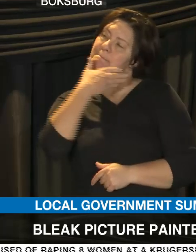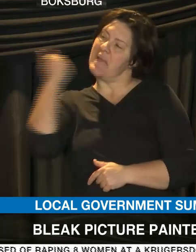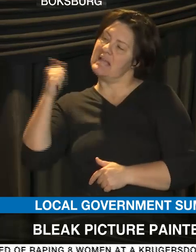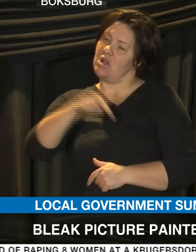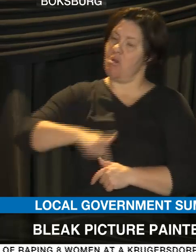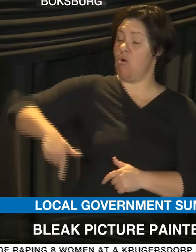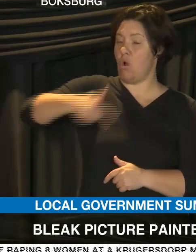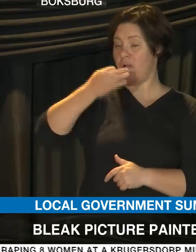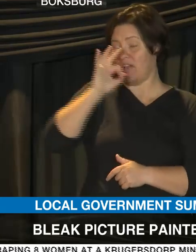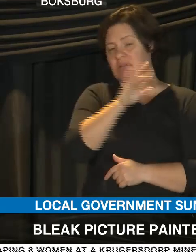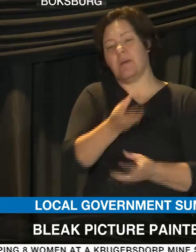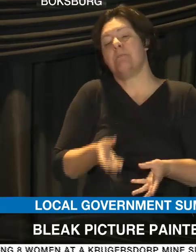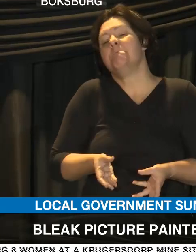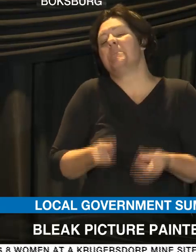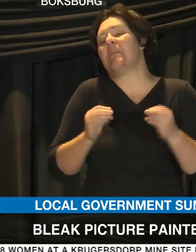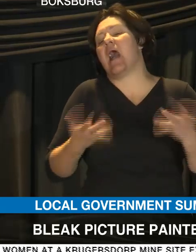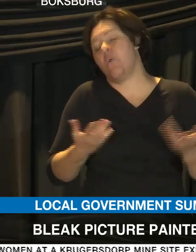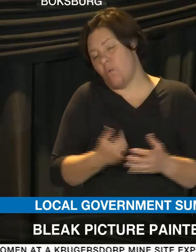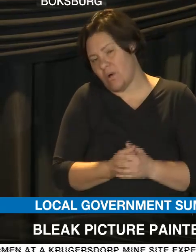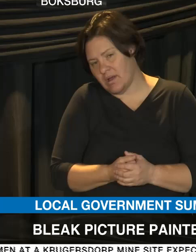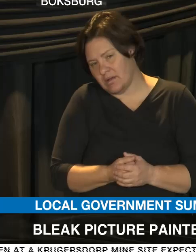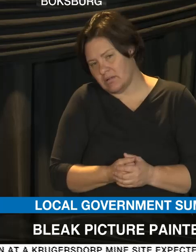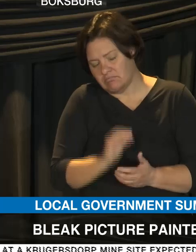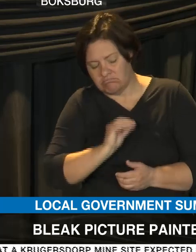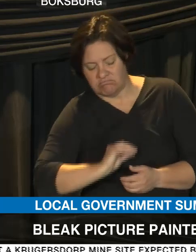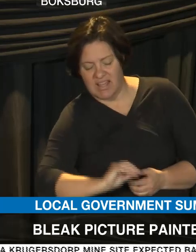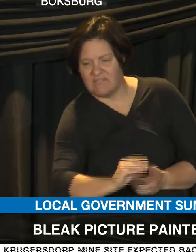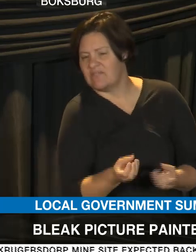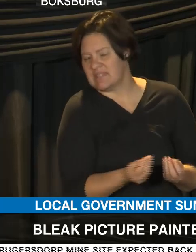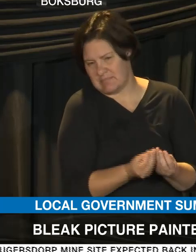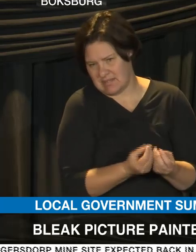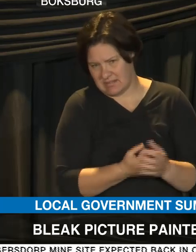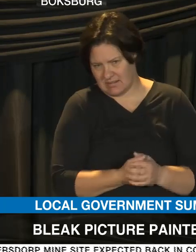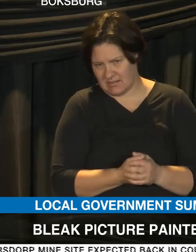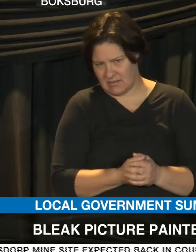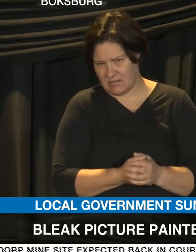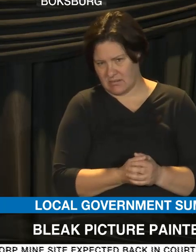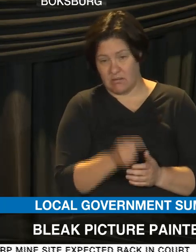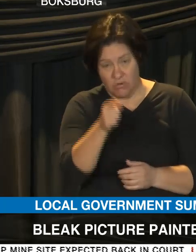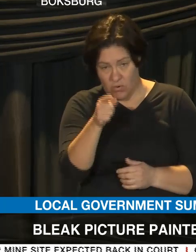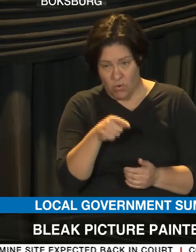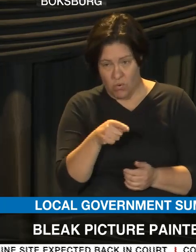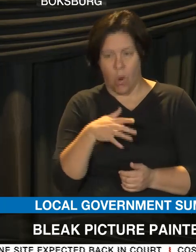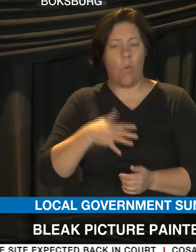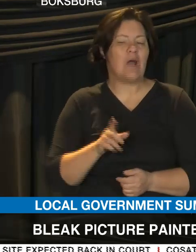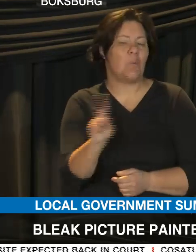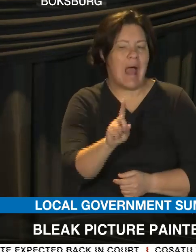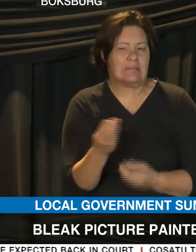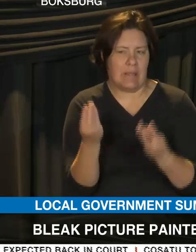government entities need to be incentivized, obviously with what you desire most, money.